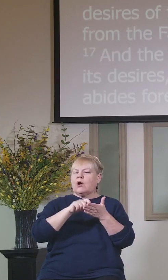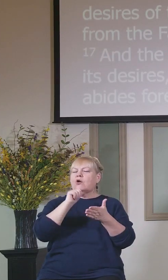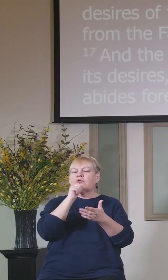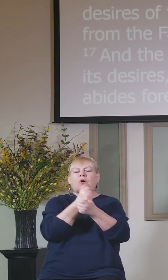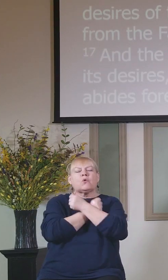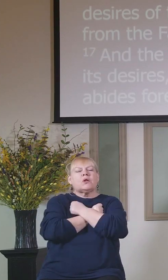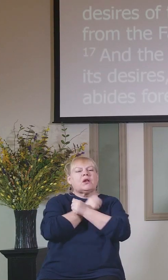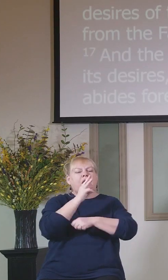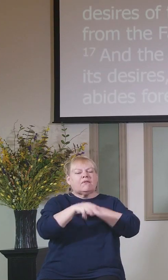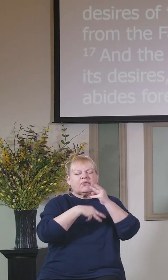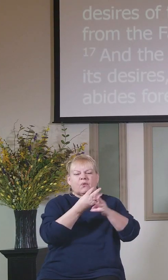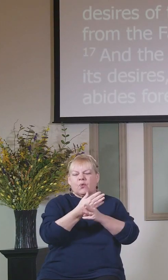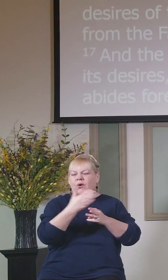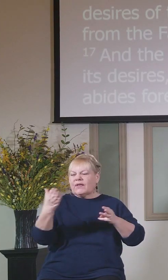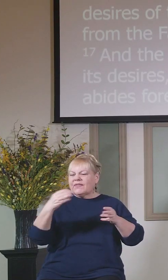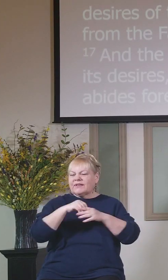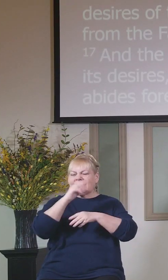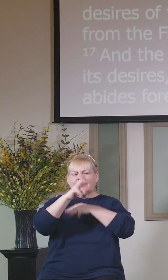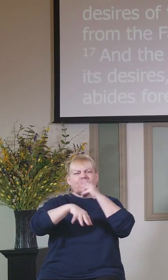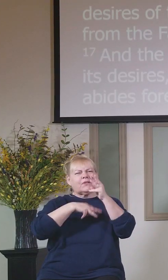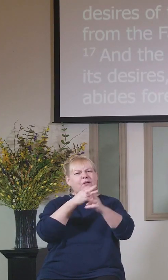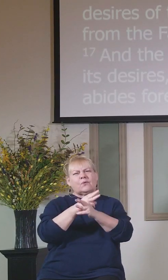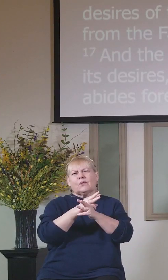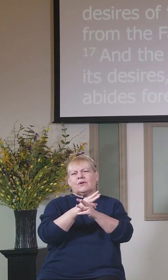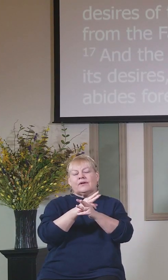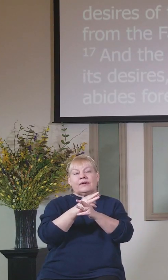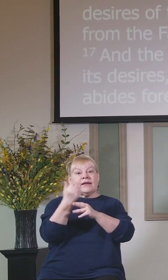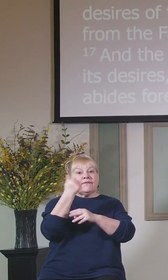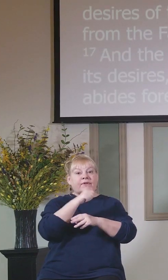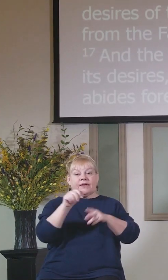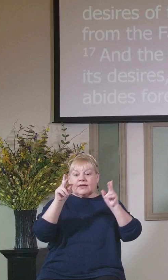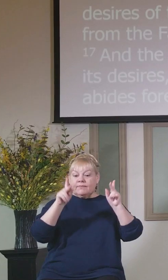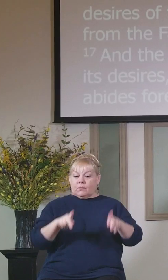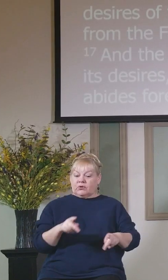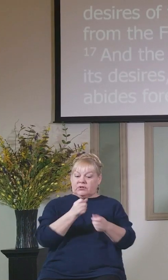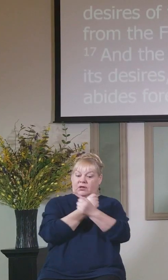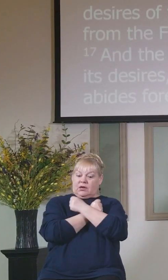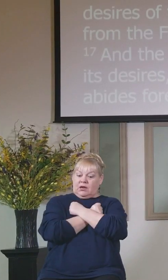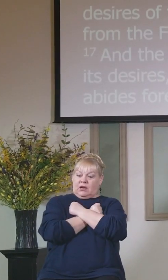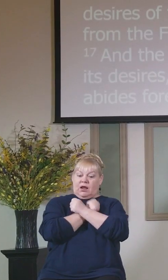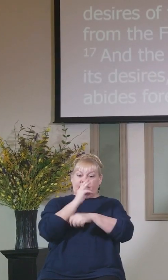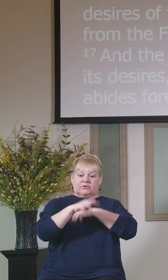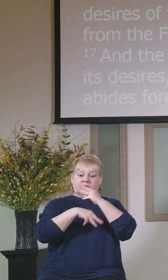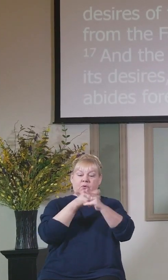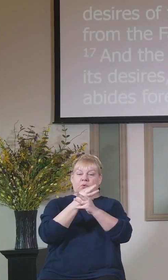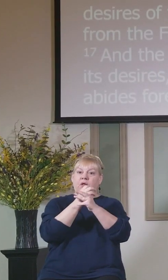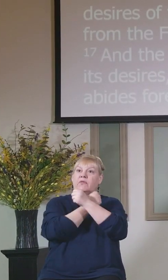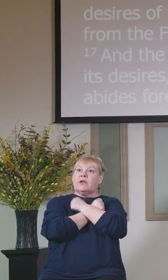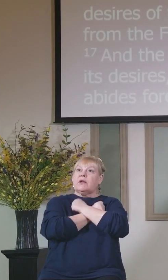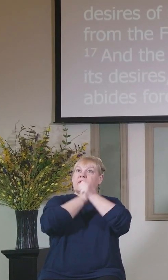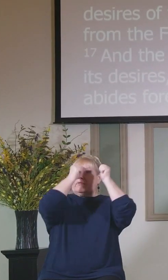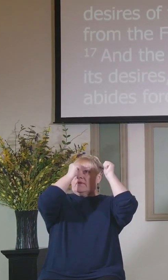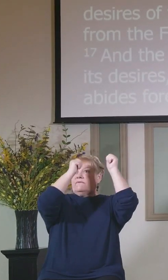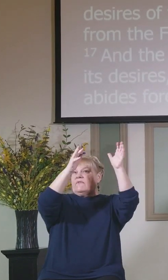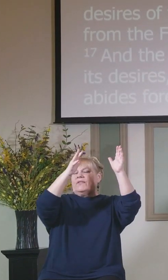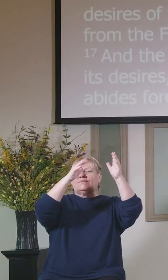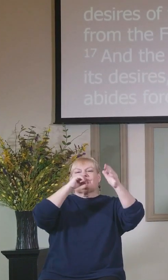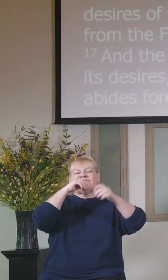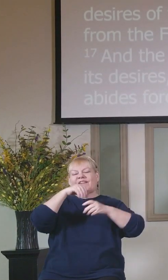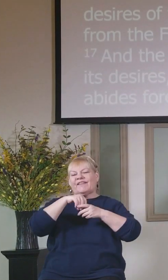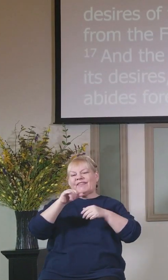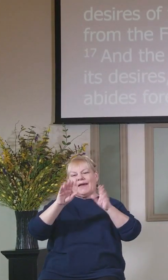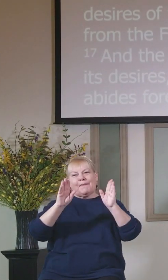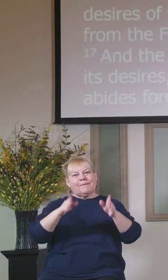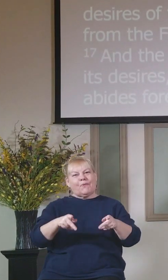love the world or the things in the world. If anyone loves the world, the love of the Father is not in him.